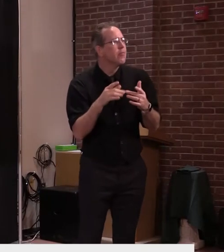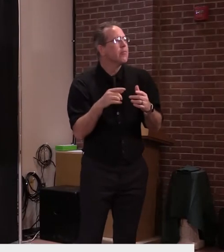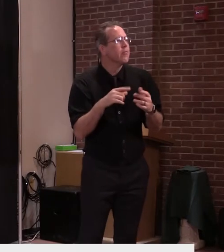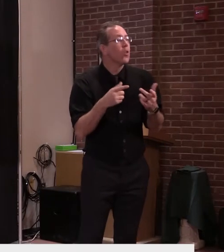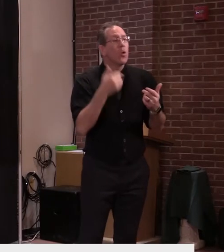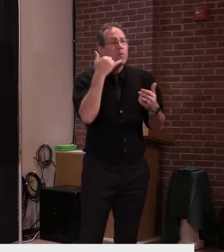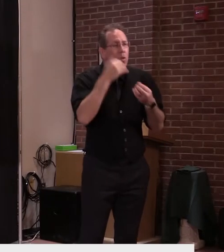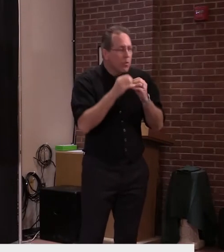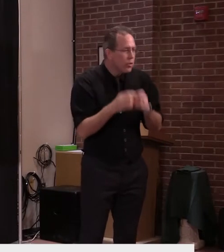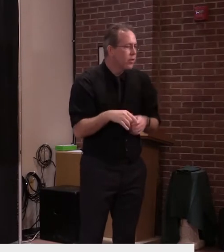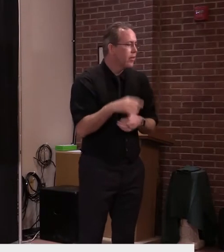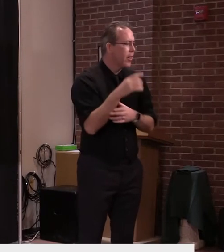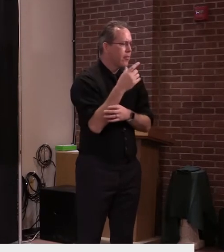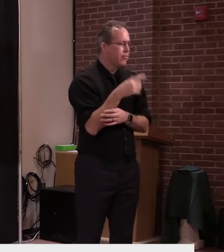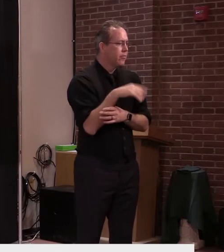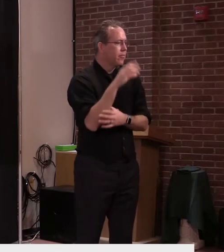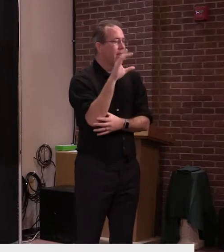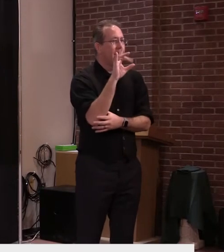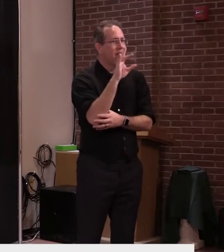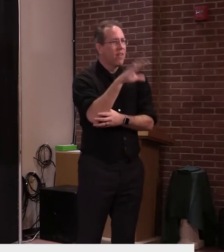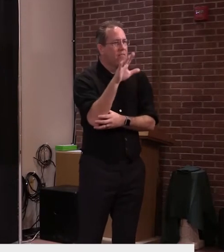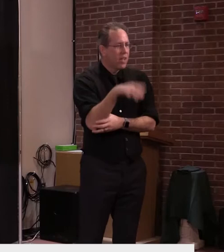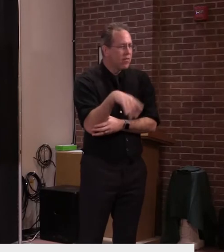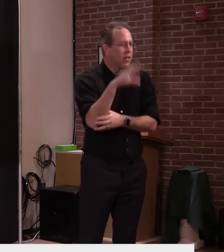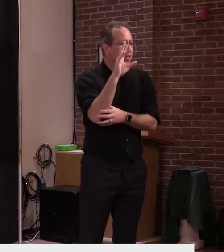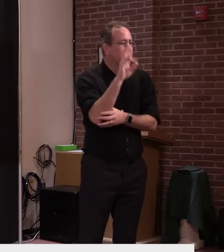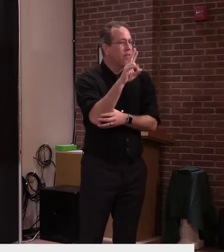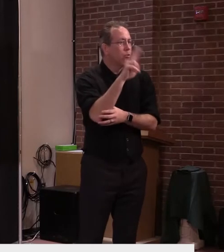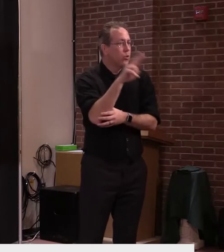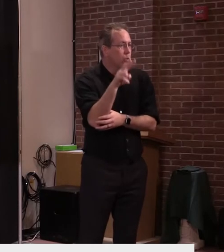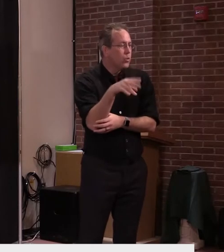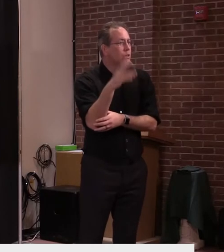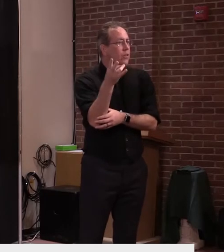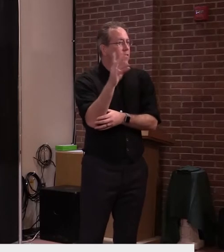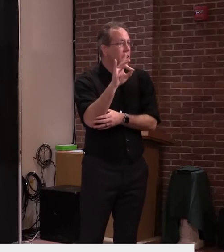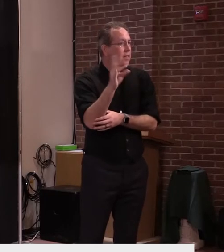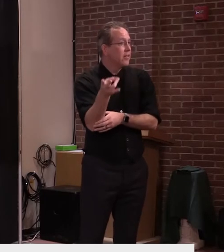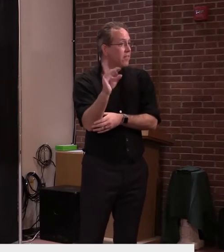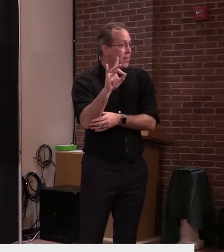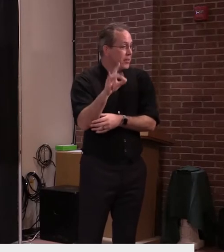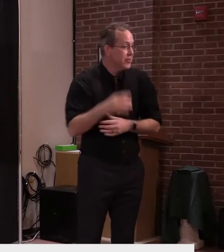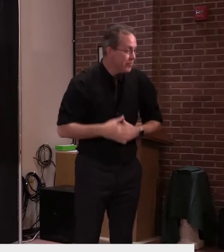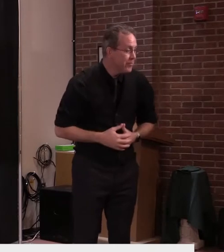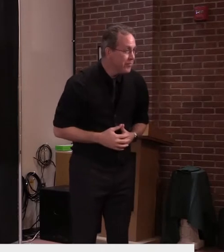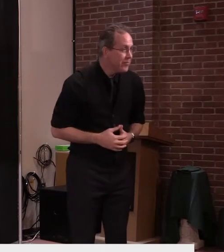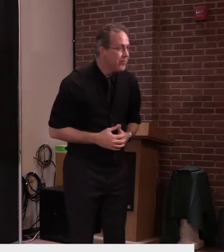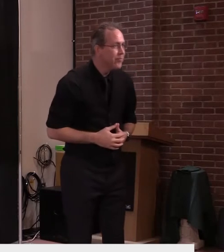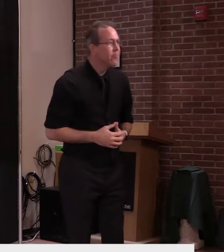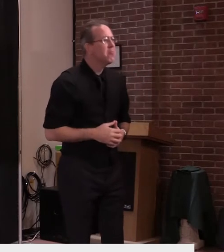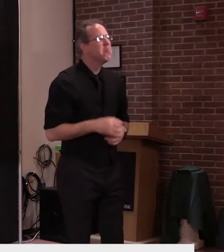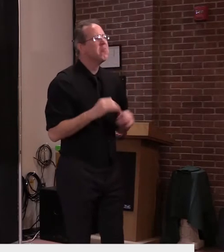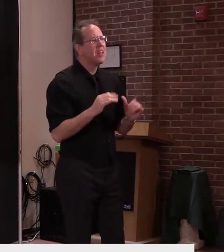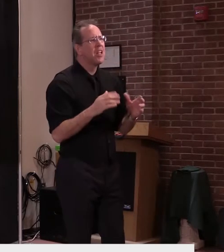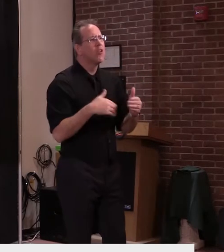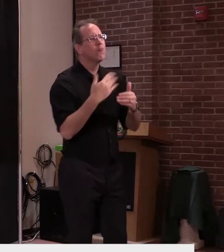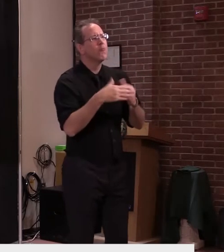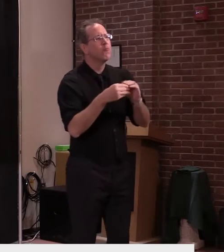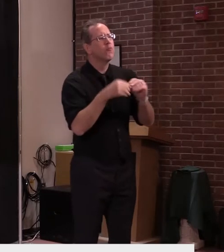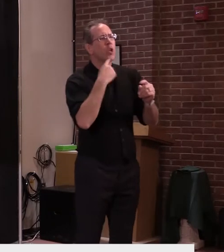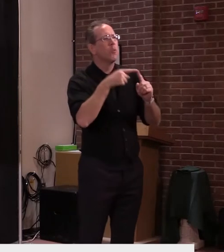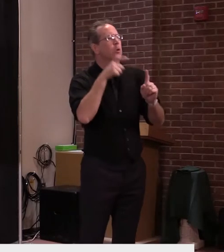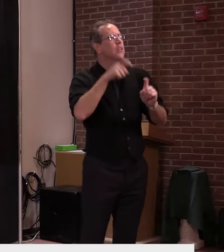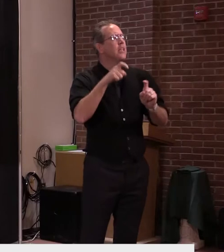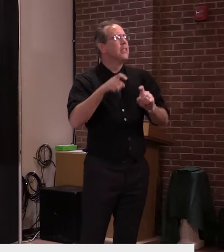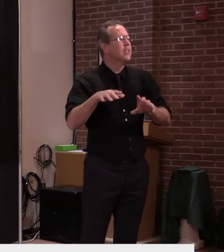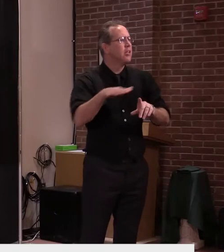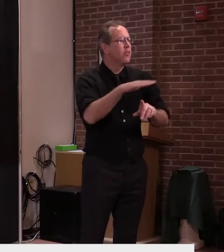855-722-7878. Now, let's turn to testing for our youngest children. As others have mentioned, last week we rolled